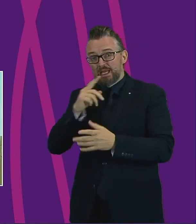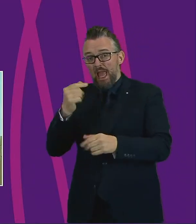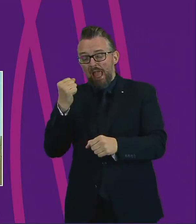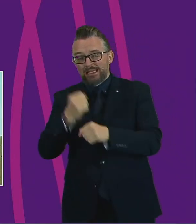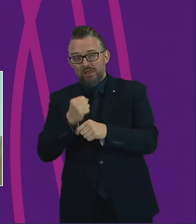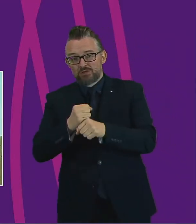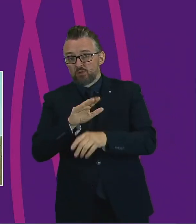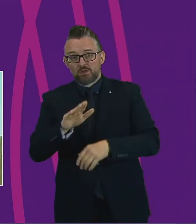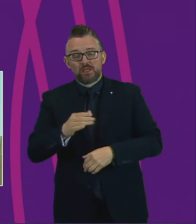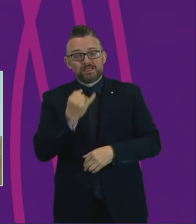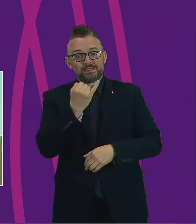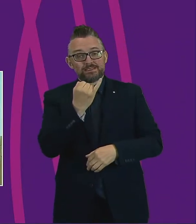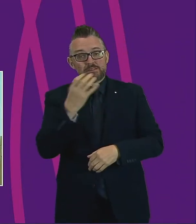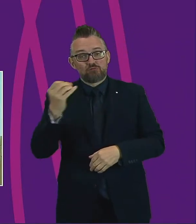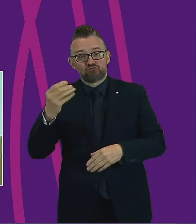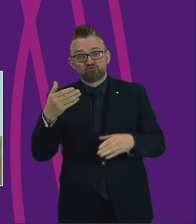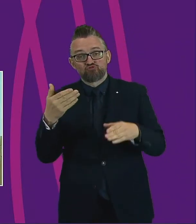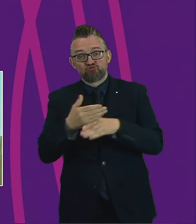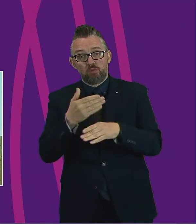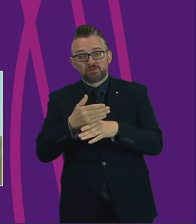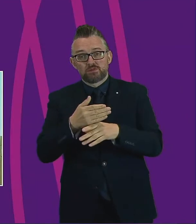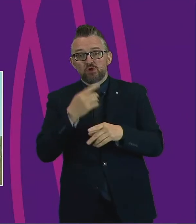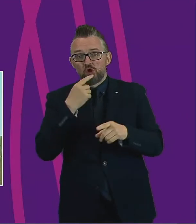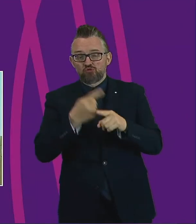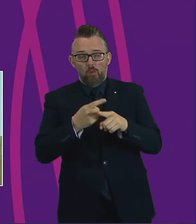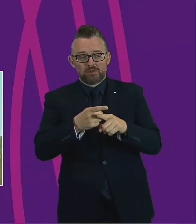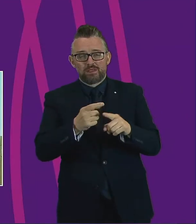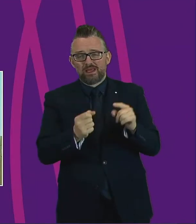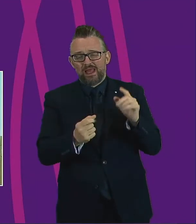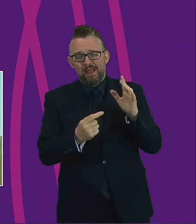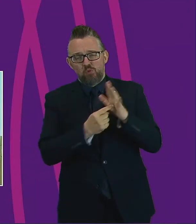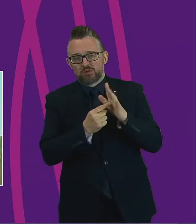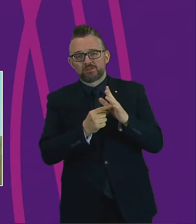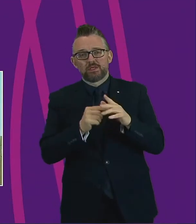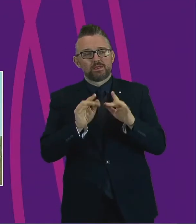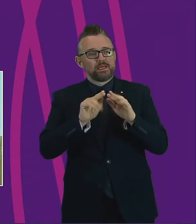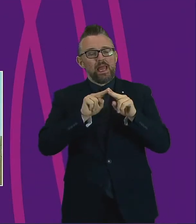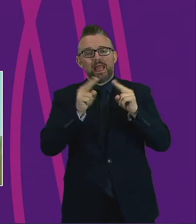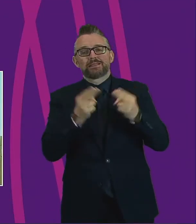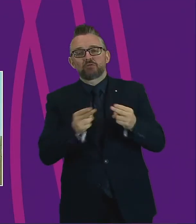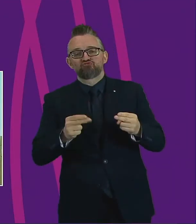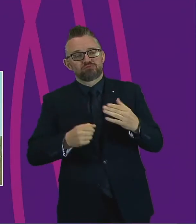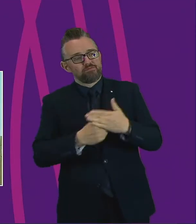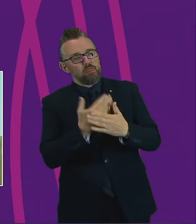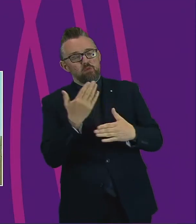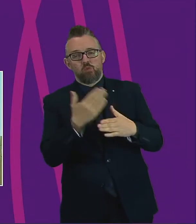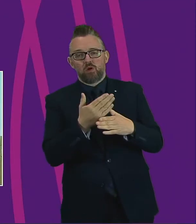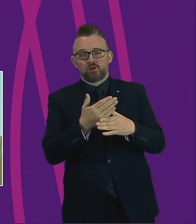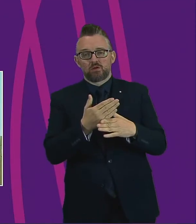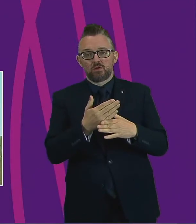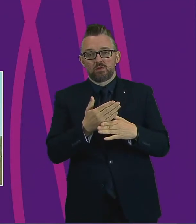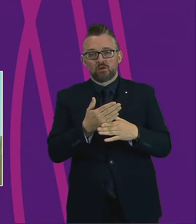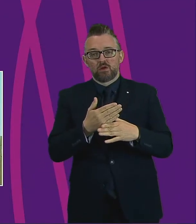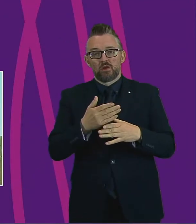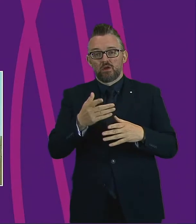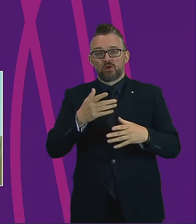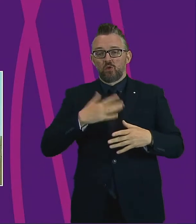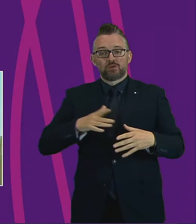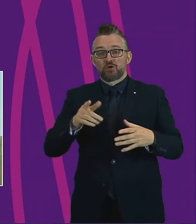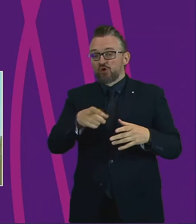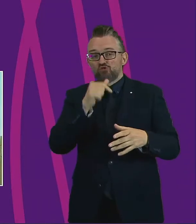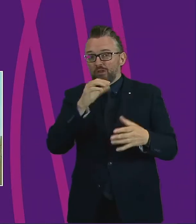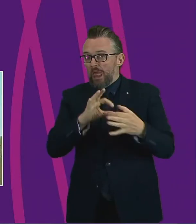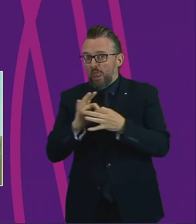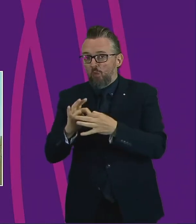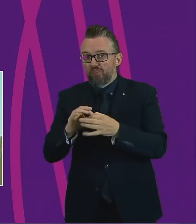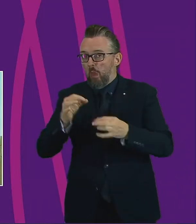that 600 jobs covering vital international development work free from political